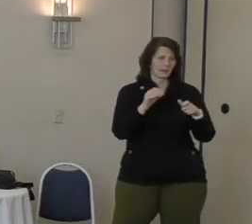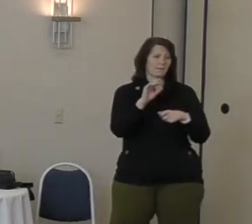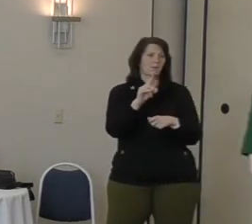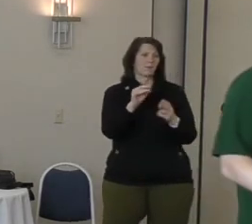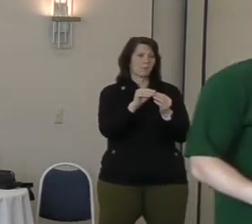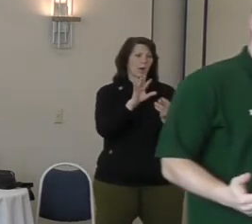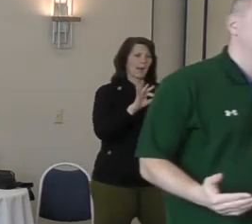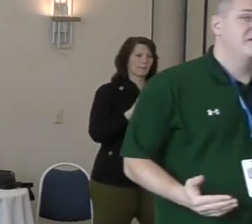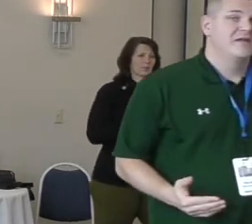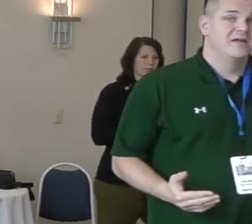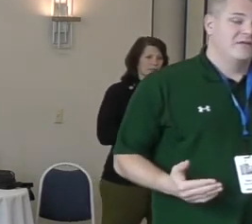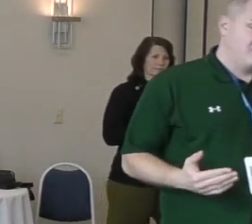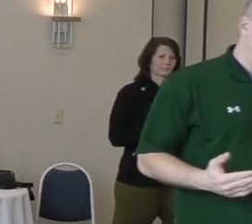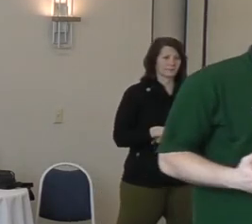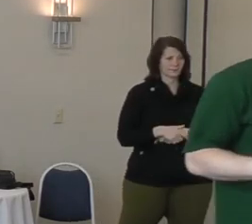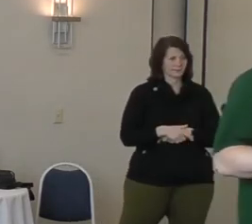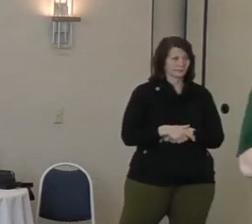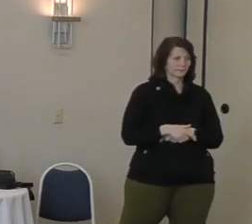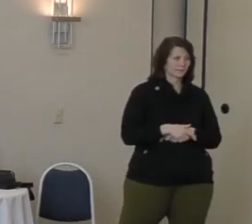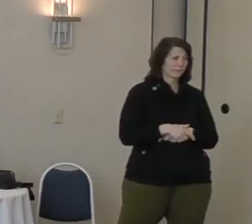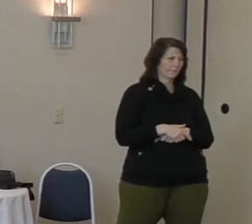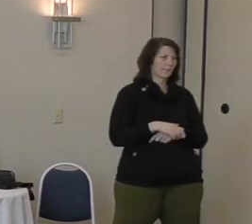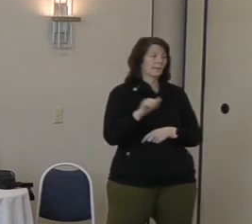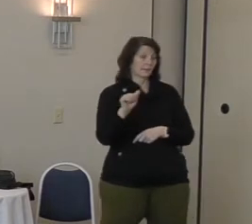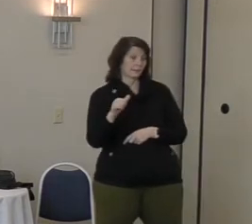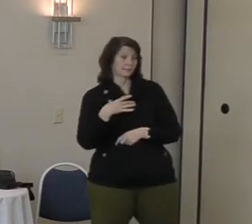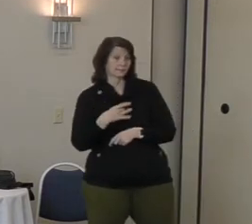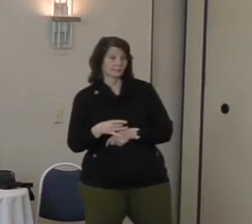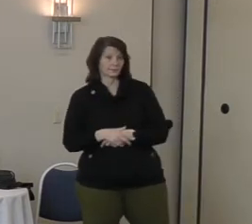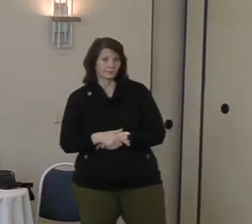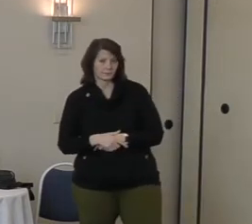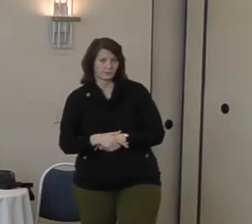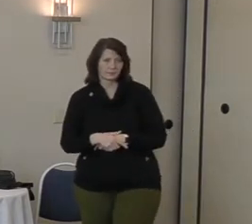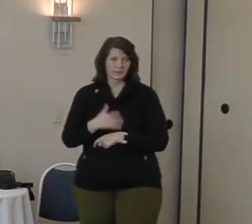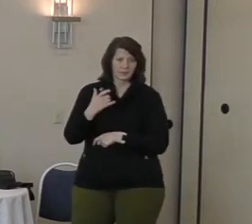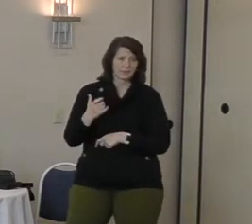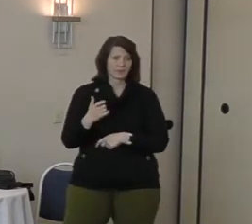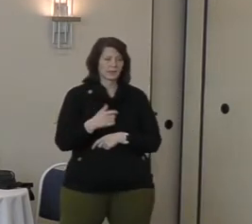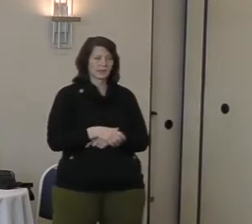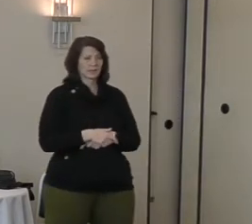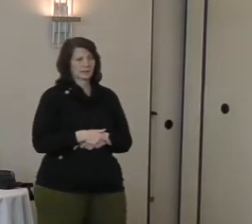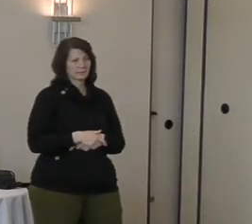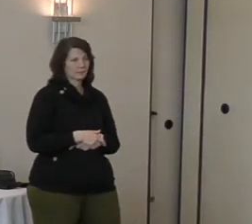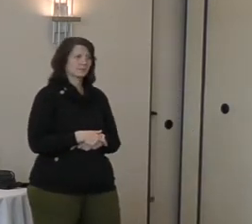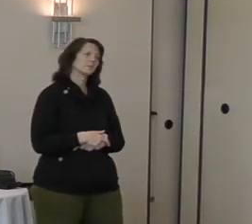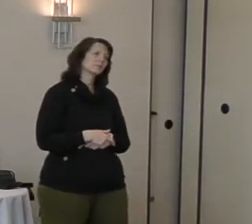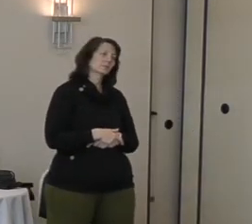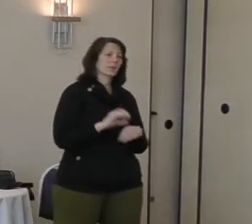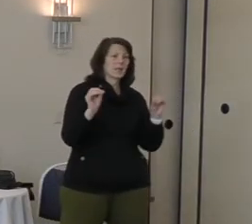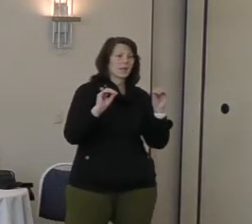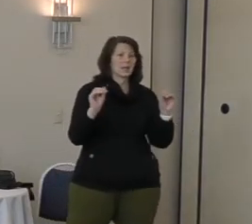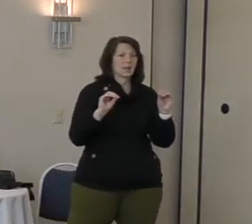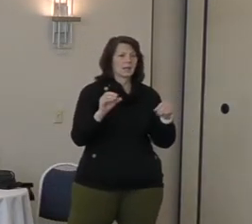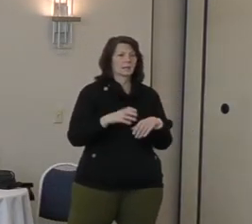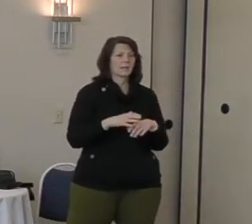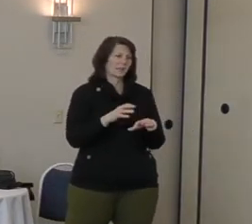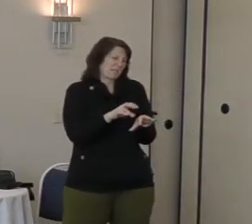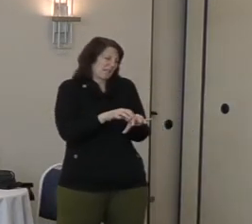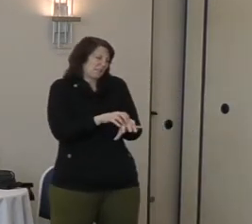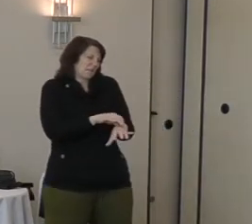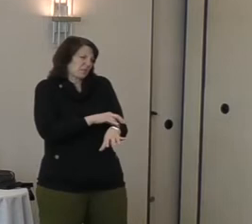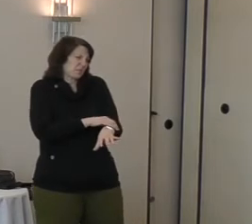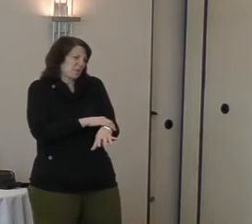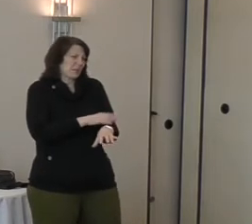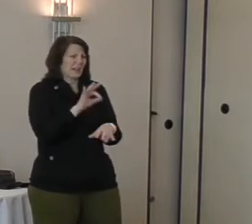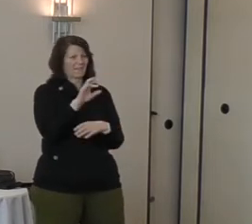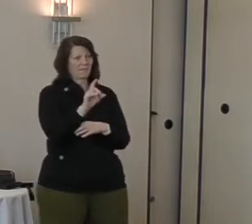more options. A, they're going to like it. Right? Because now they get to pass again. Nothing makes my skin crawl more when I